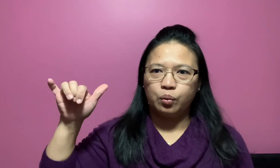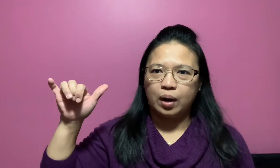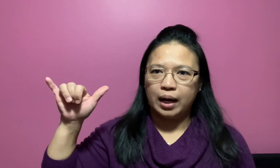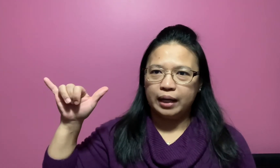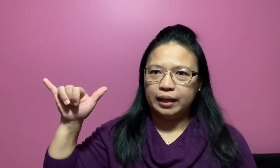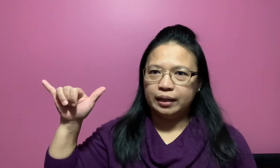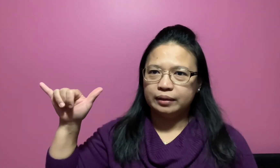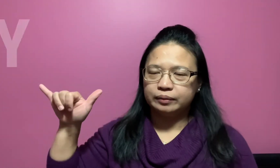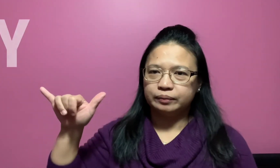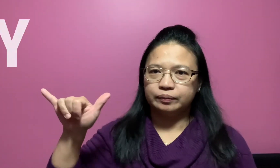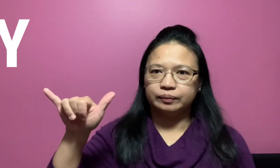Y.